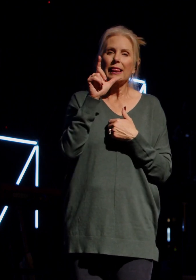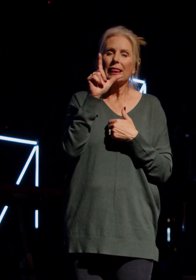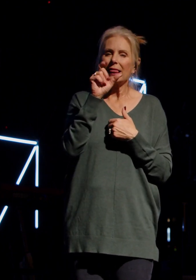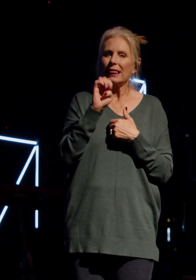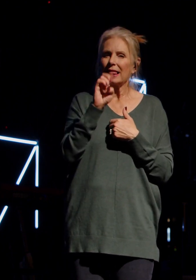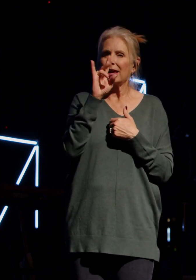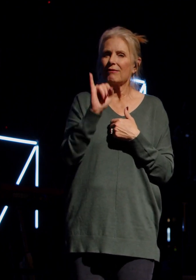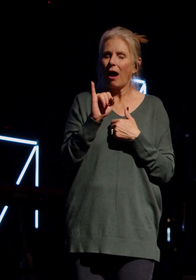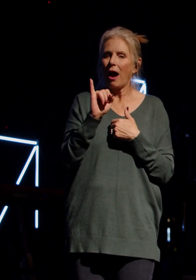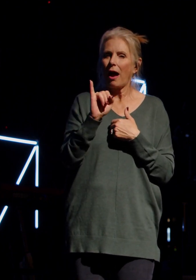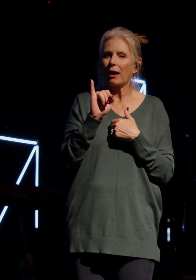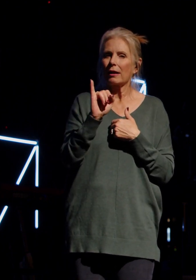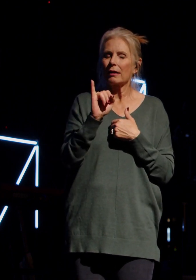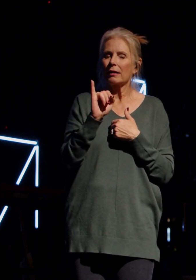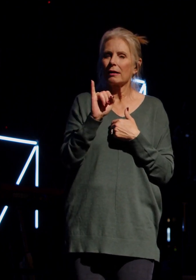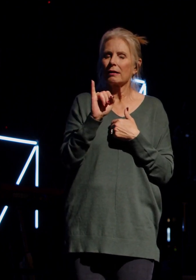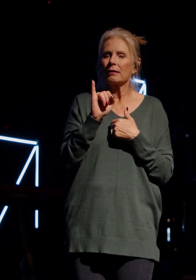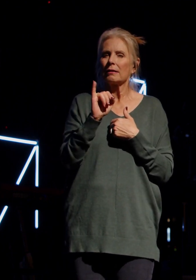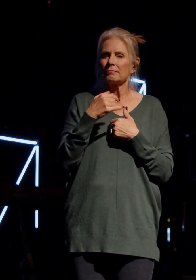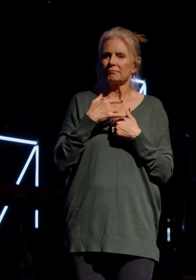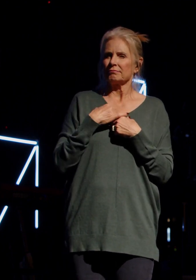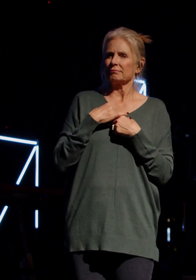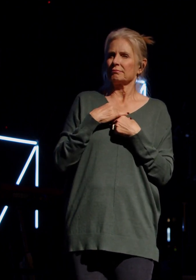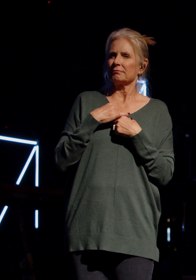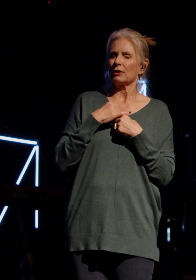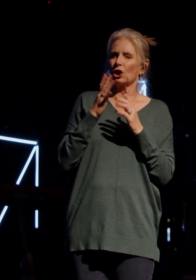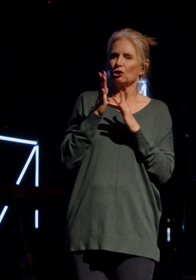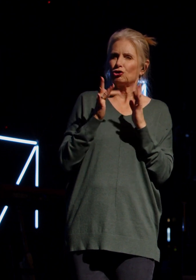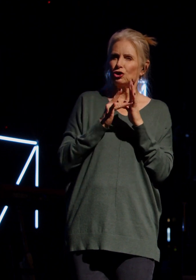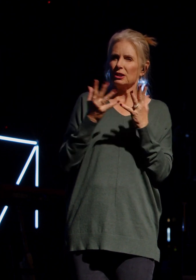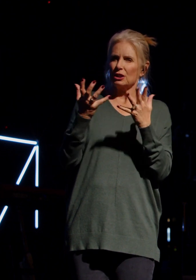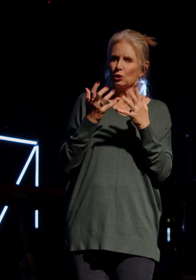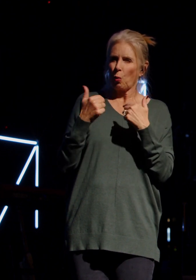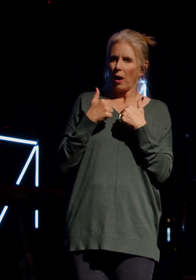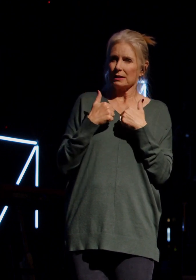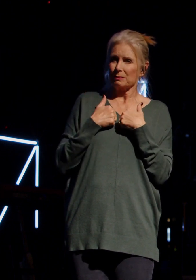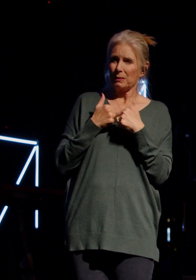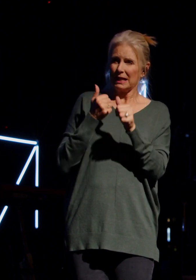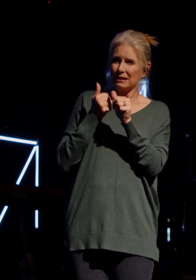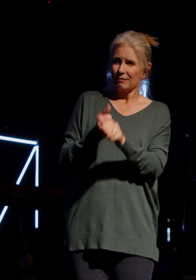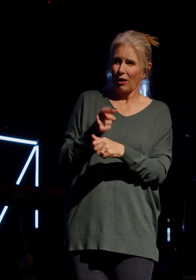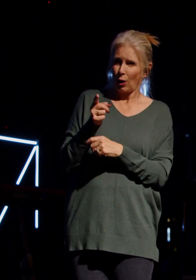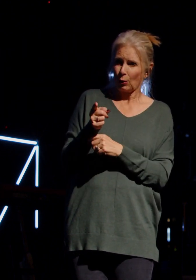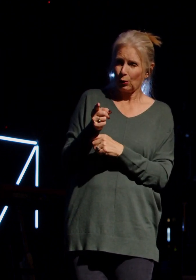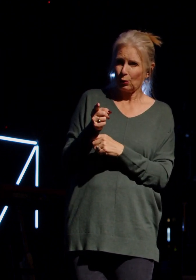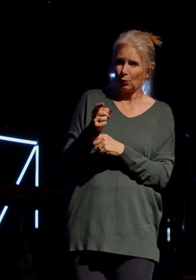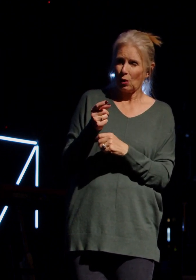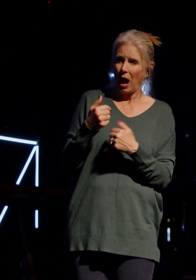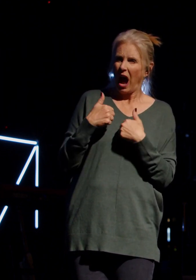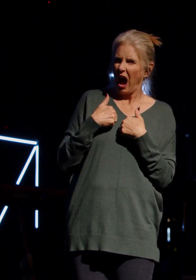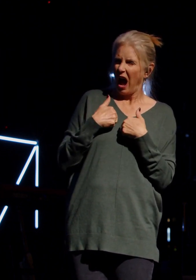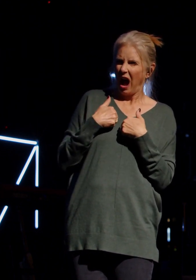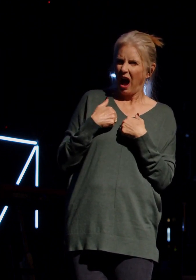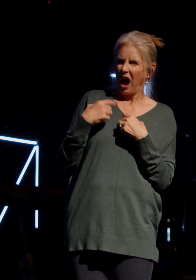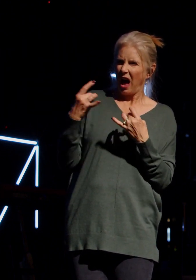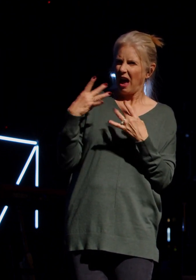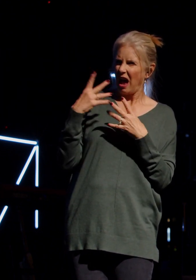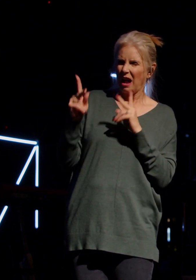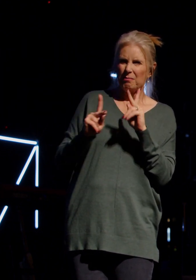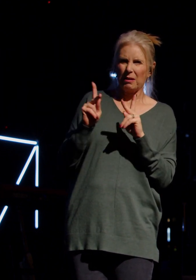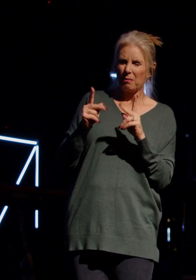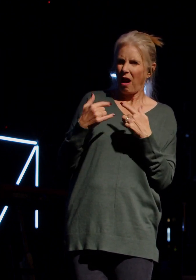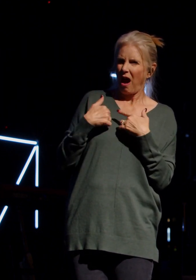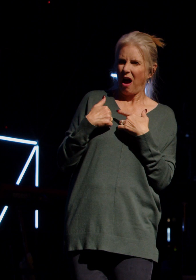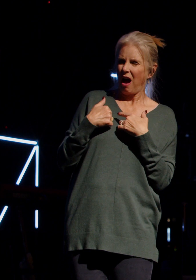I mean, why would Jesus want me, an evil man, to follow after him? You want me? Maybe he just talks about just the sincerity of